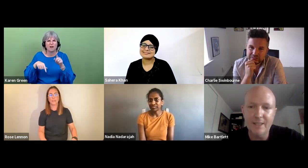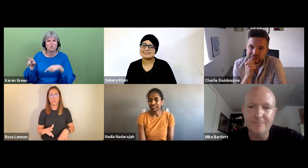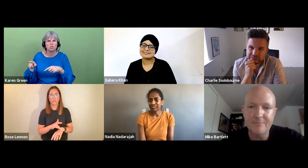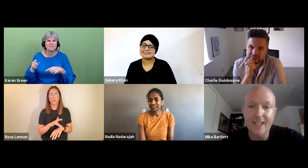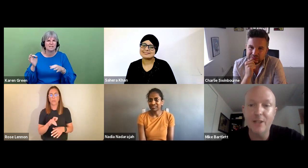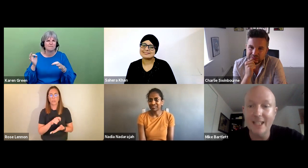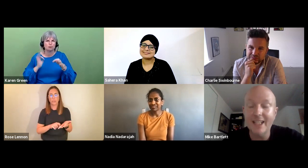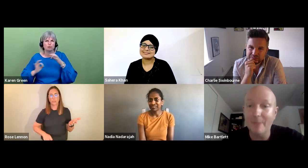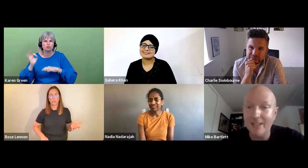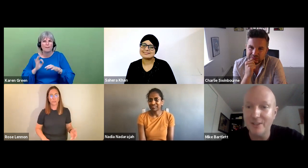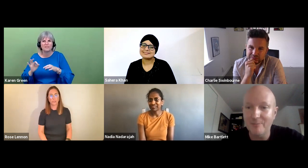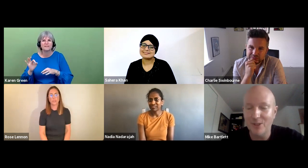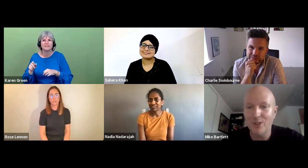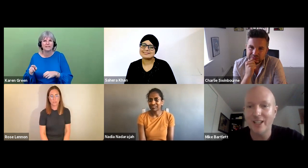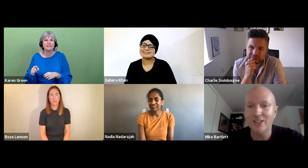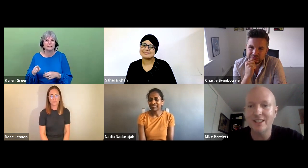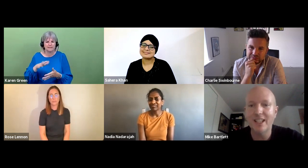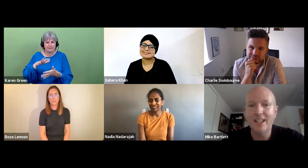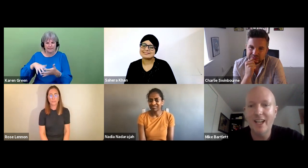And anyway, linking back to Contractions,